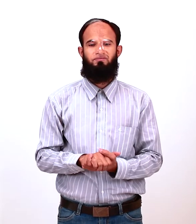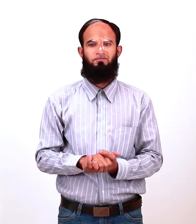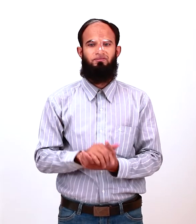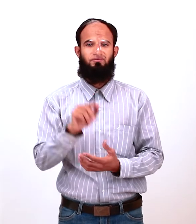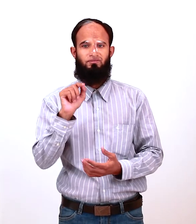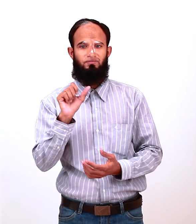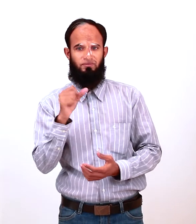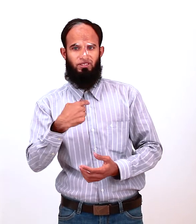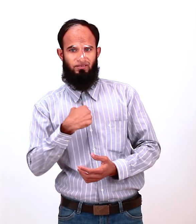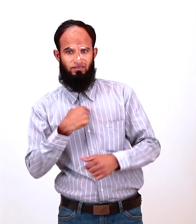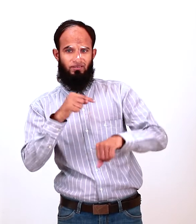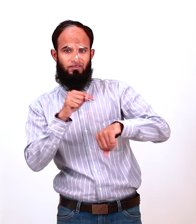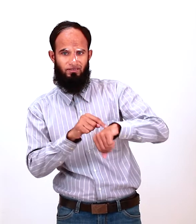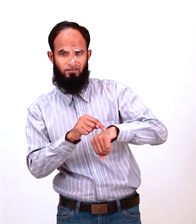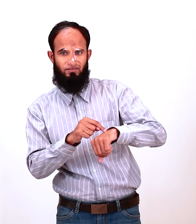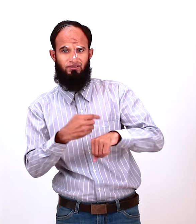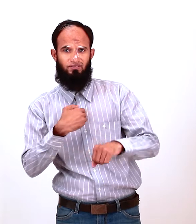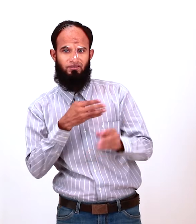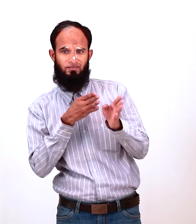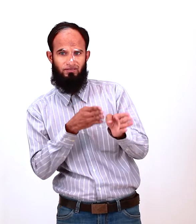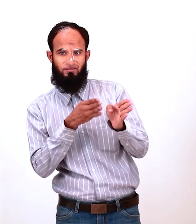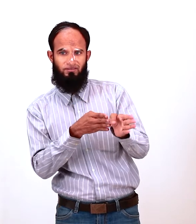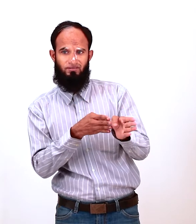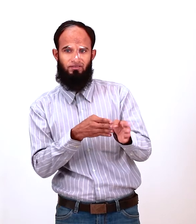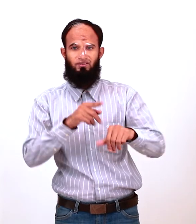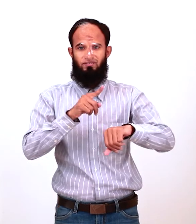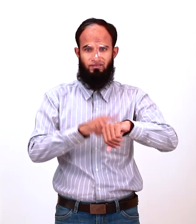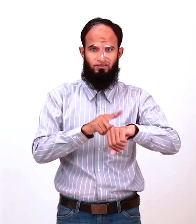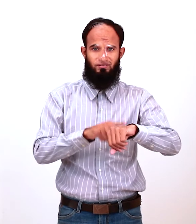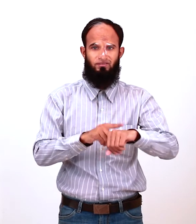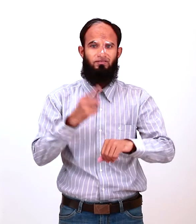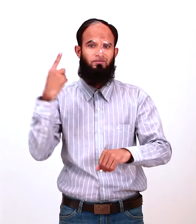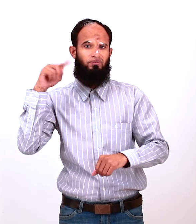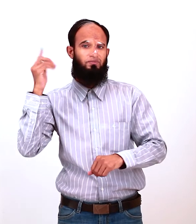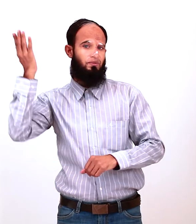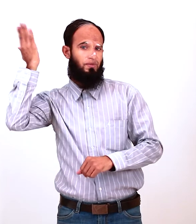In these cases, follow the number which it has recently passed.